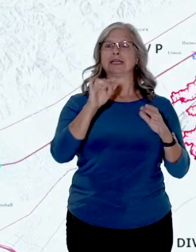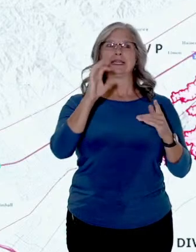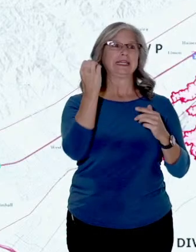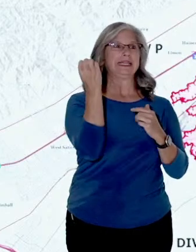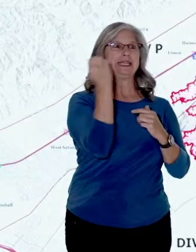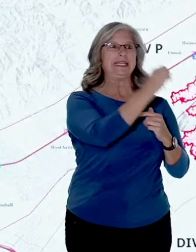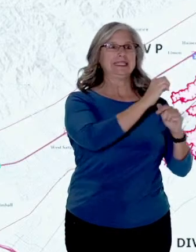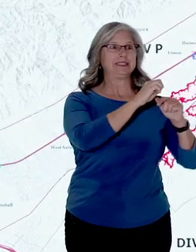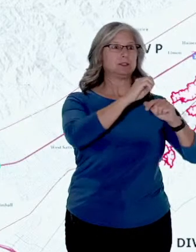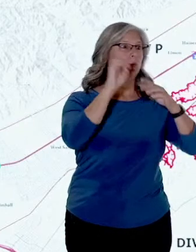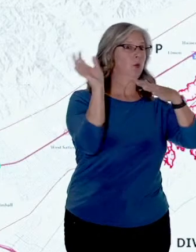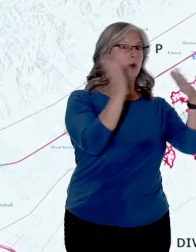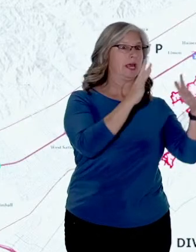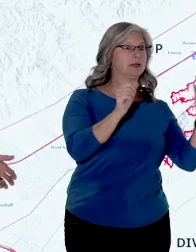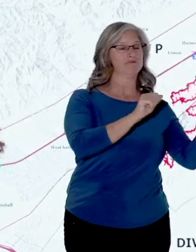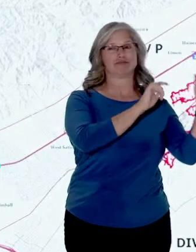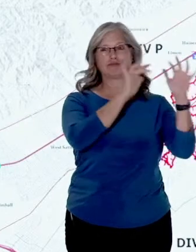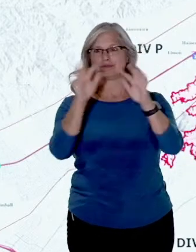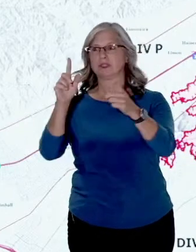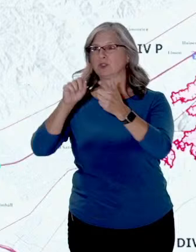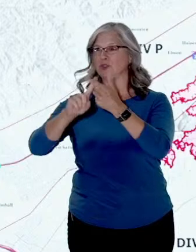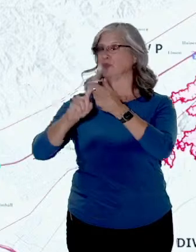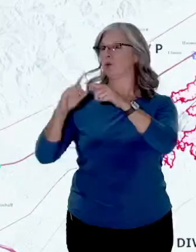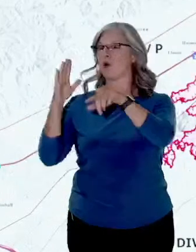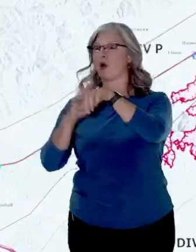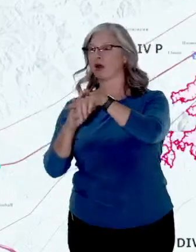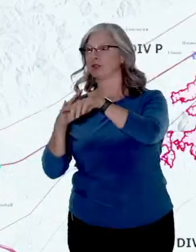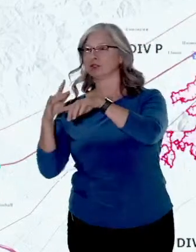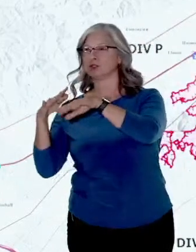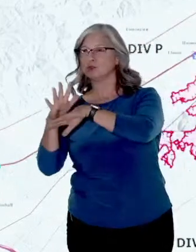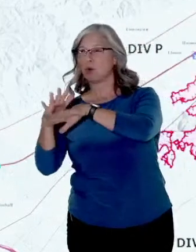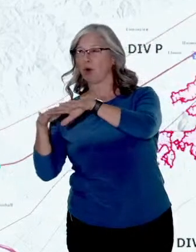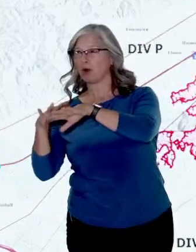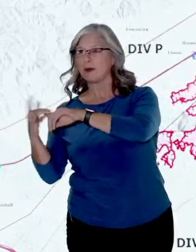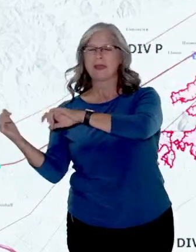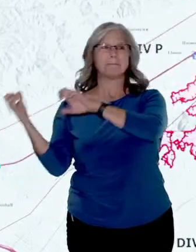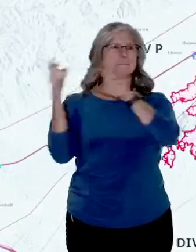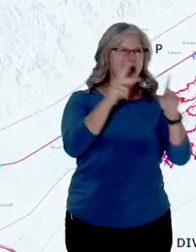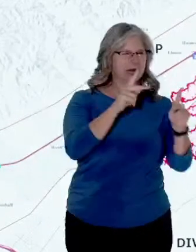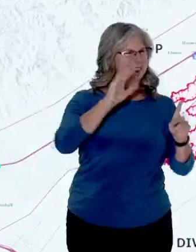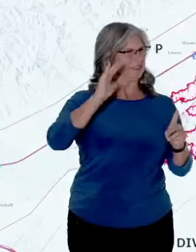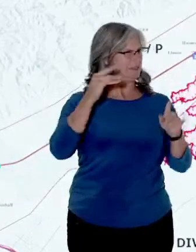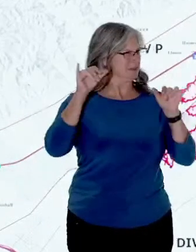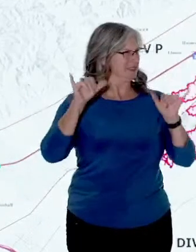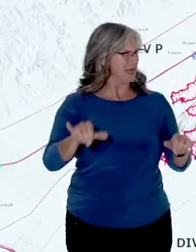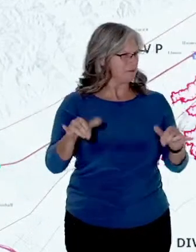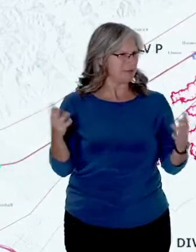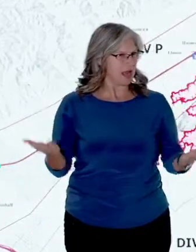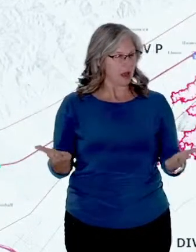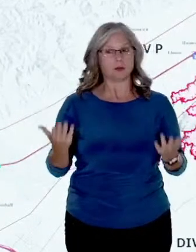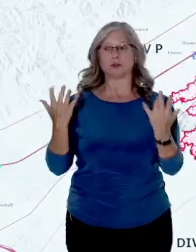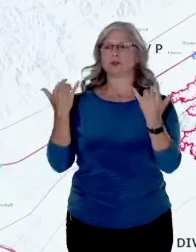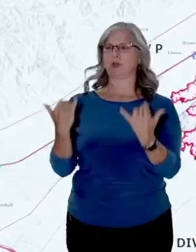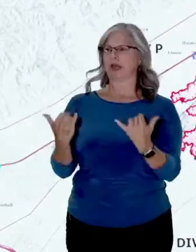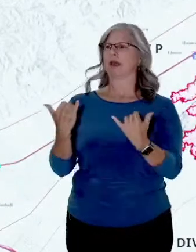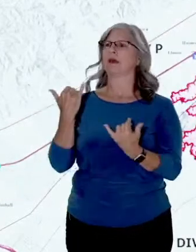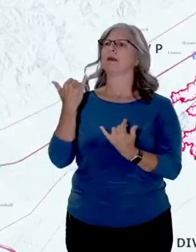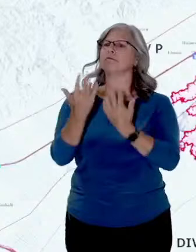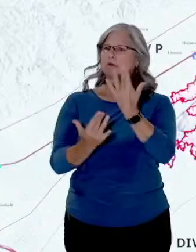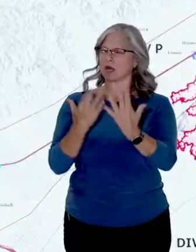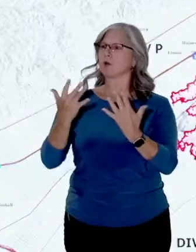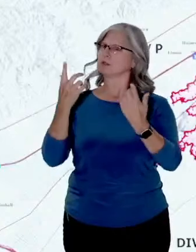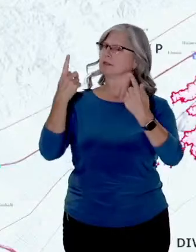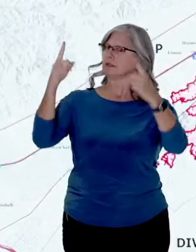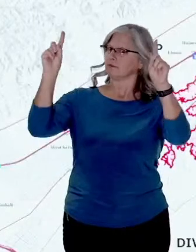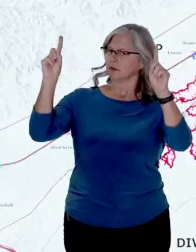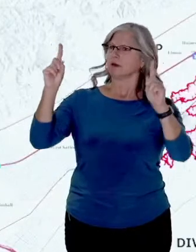that also transferred back to an onshore flow and then back to an east wind event. We're kind of looking at those same conditions. So today on the fire, we had a very successful day.